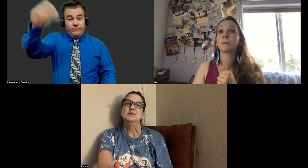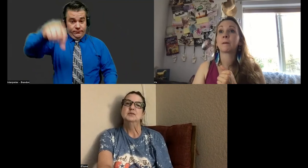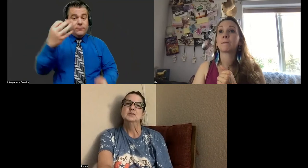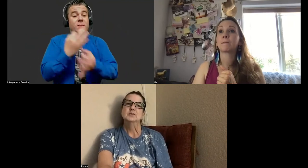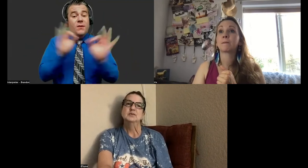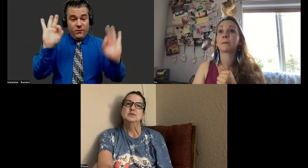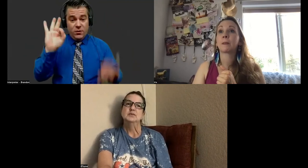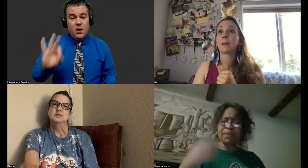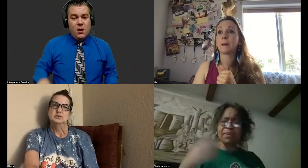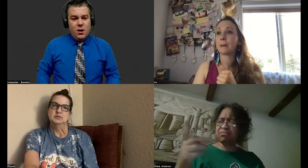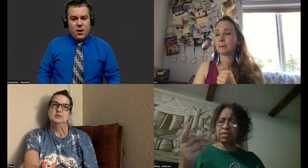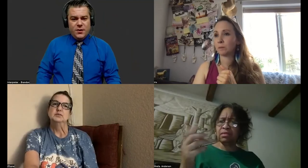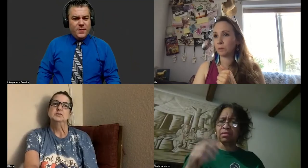saw